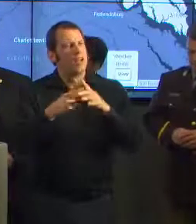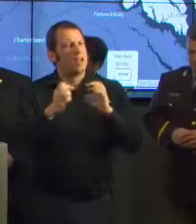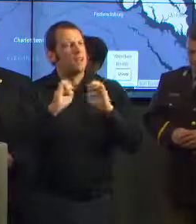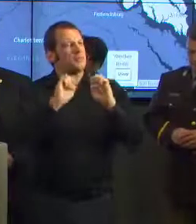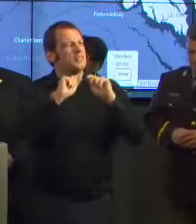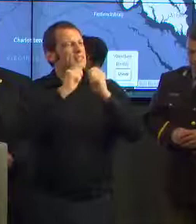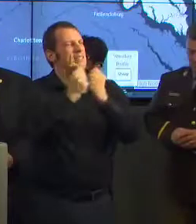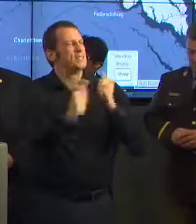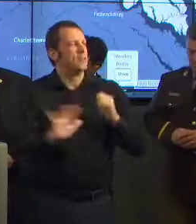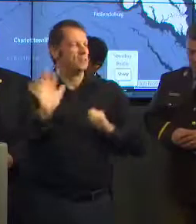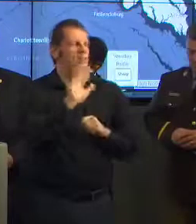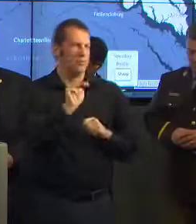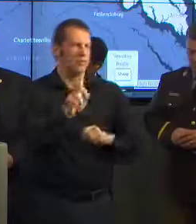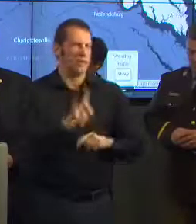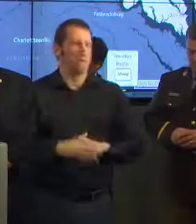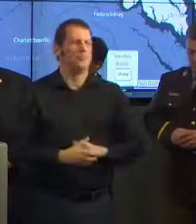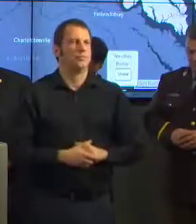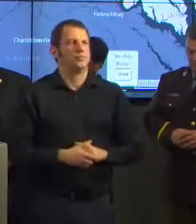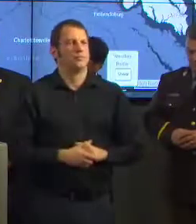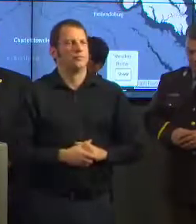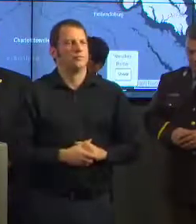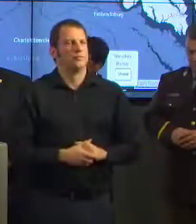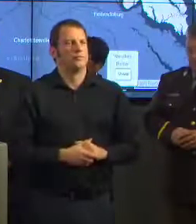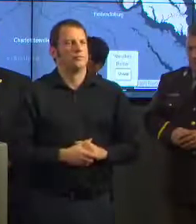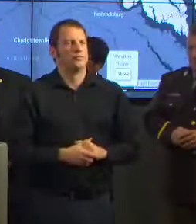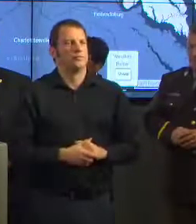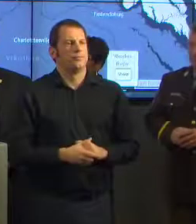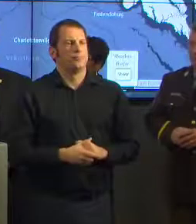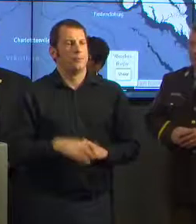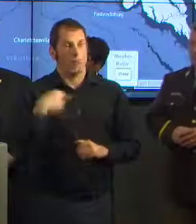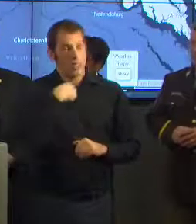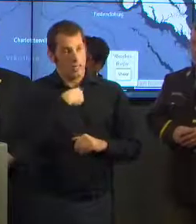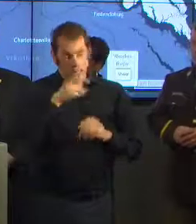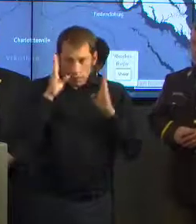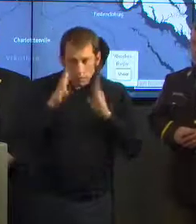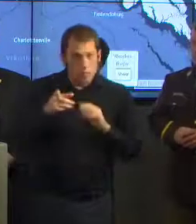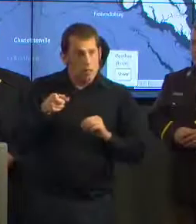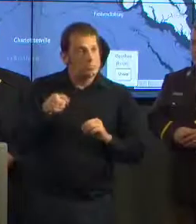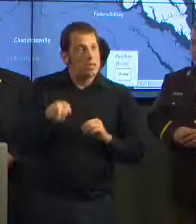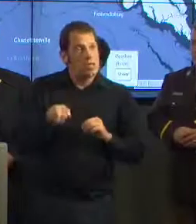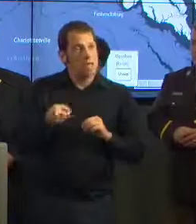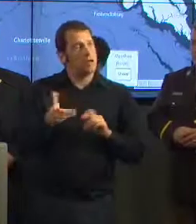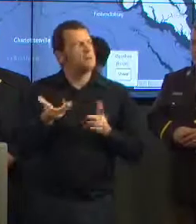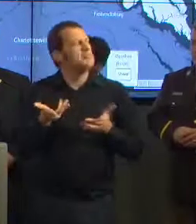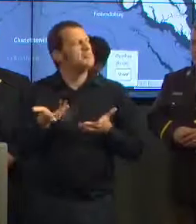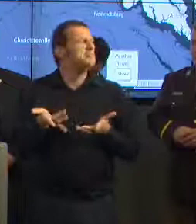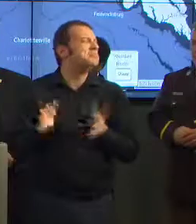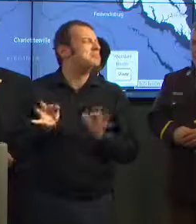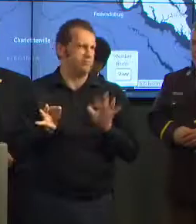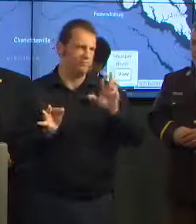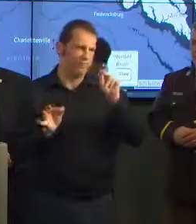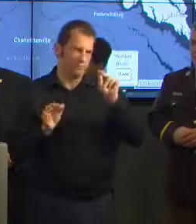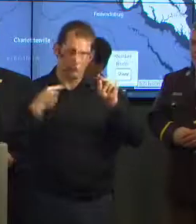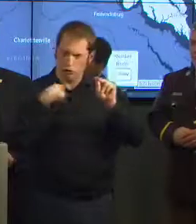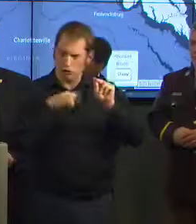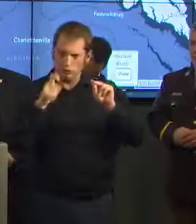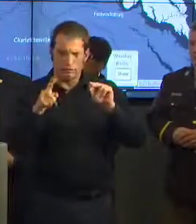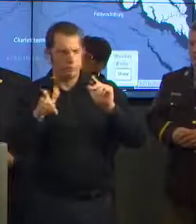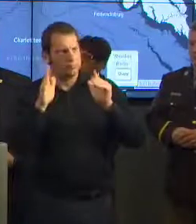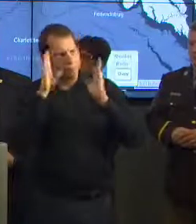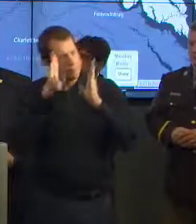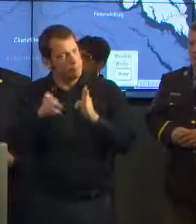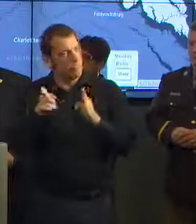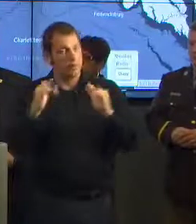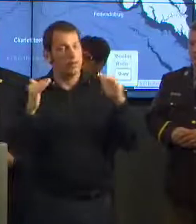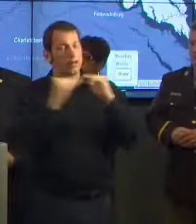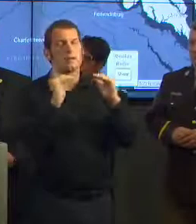treat this crisis the exact same way that we would treat any other state emergency. In just a few